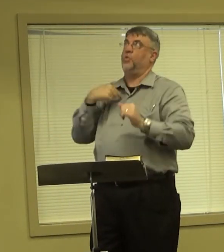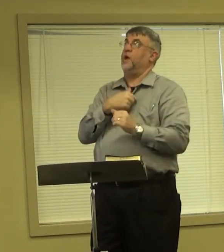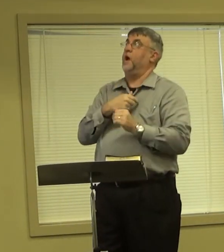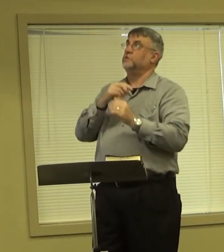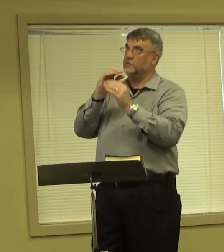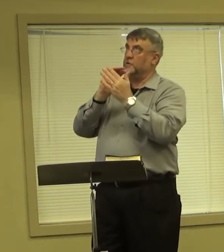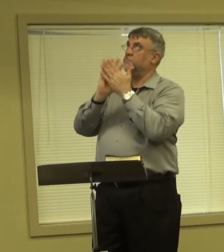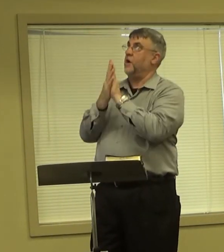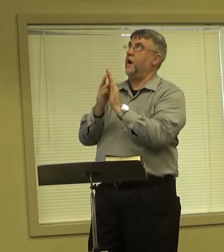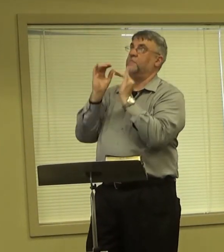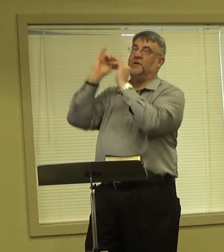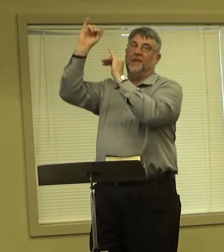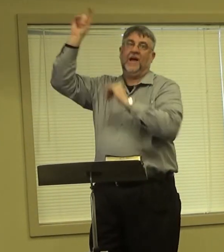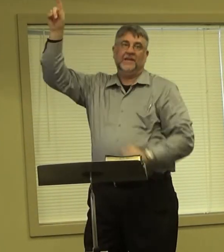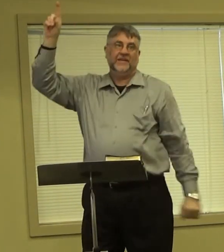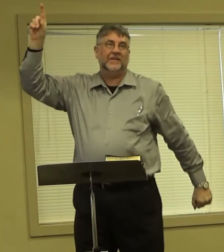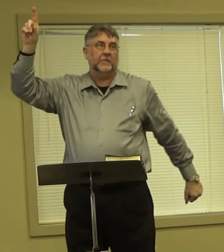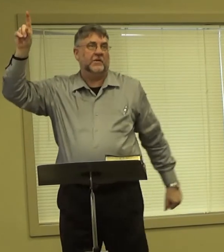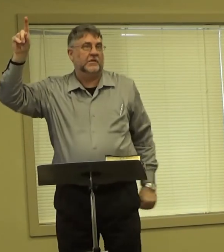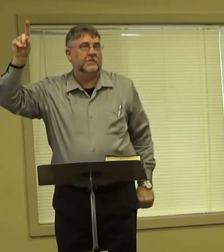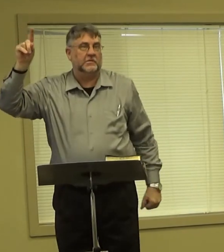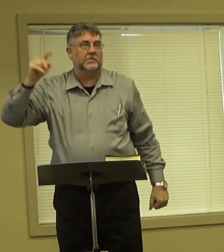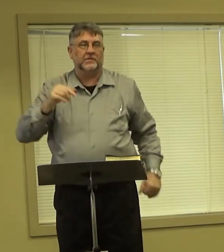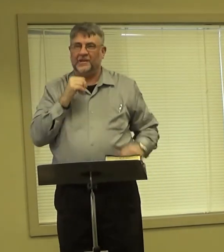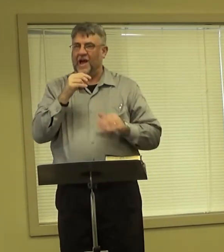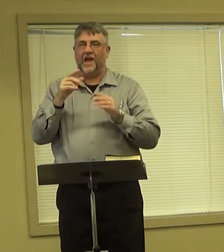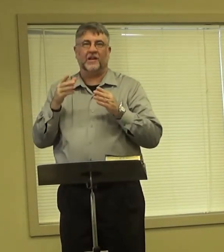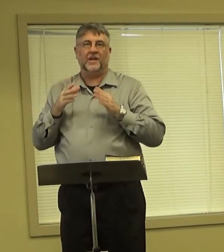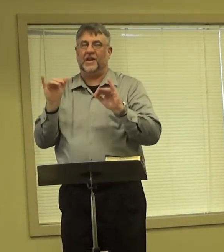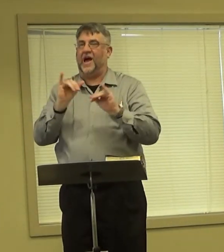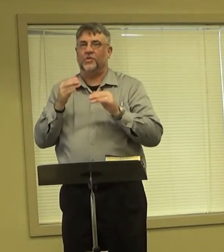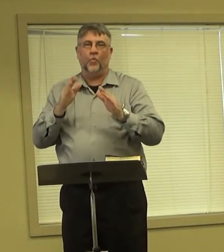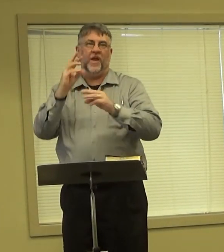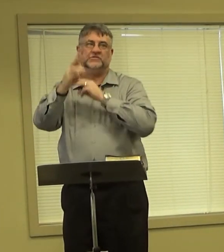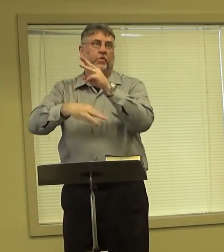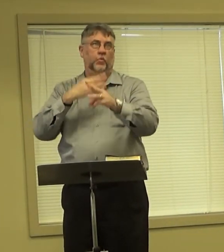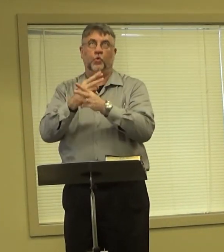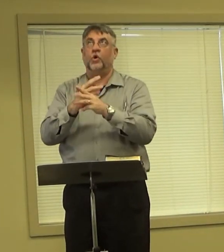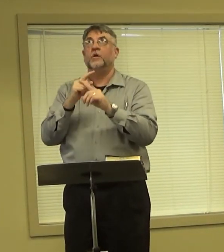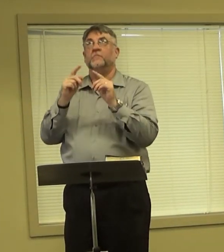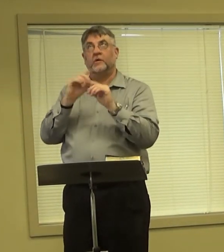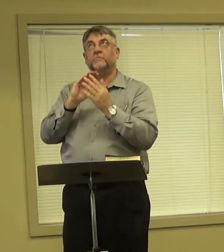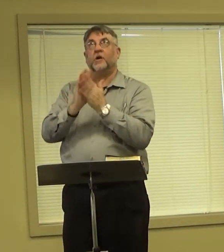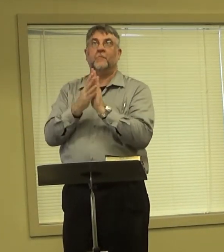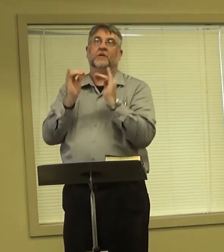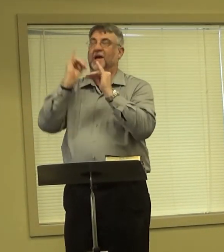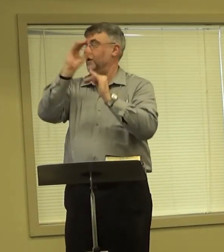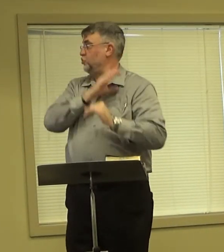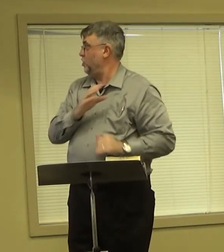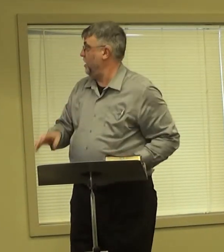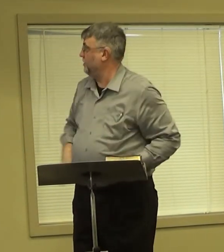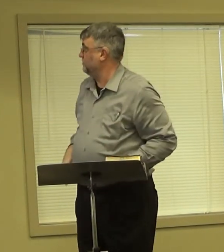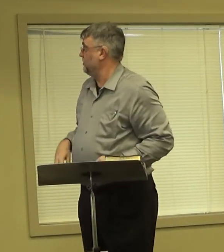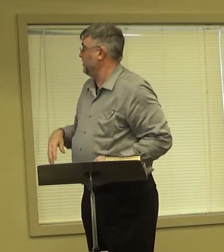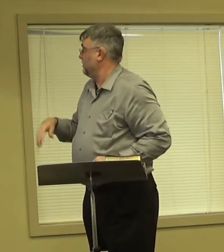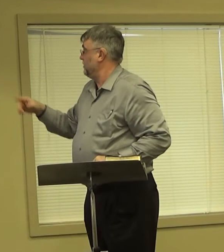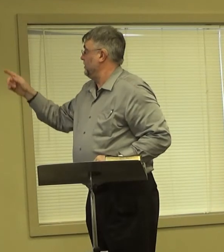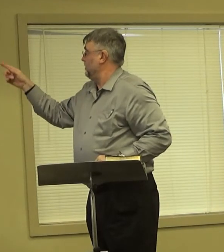We should allow Him to mold us to become in His image. We don't want to follow the ways of the world. We want to